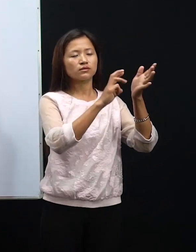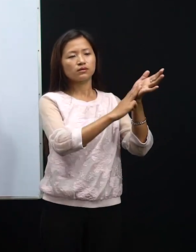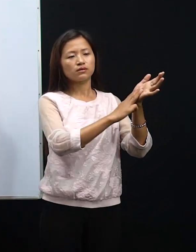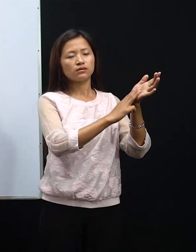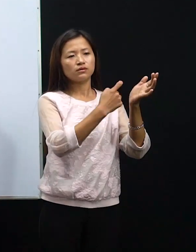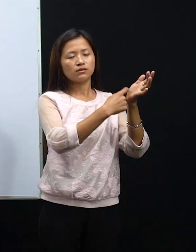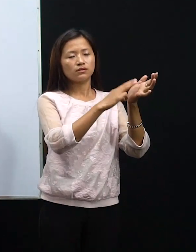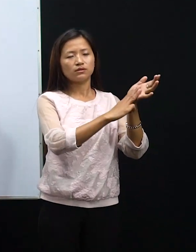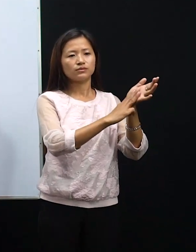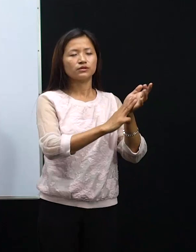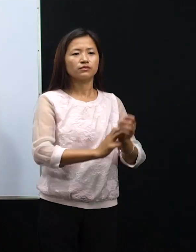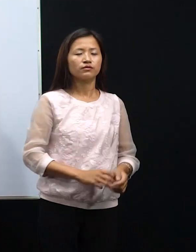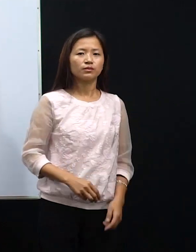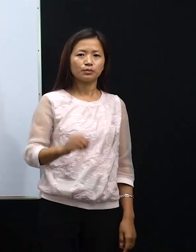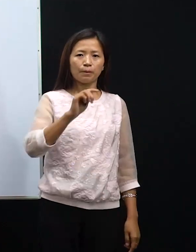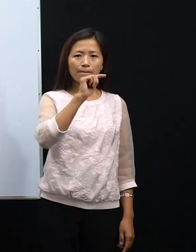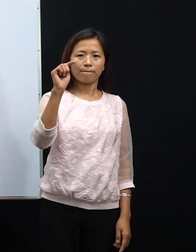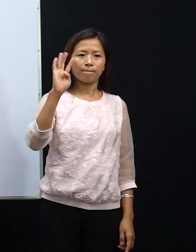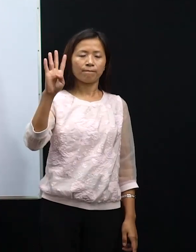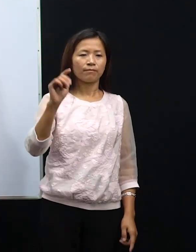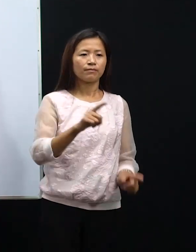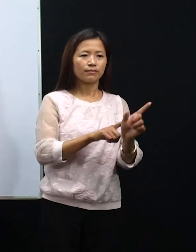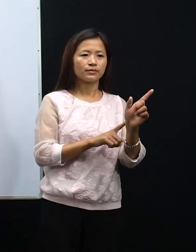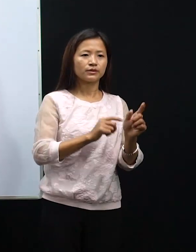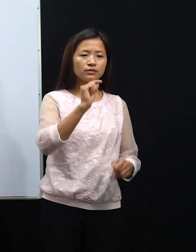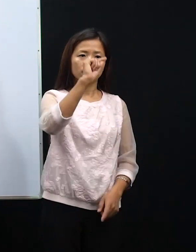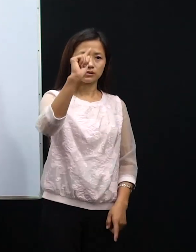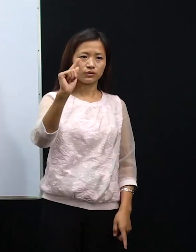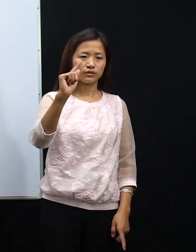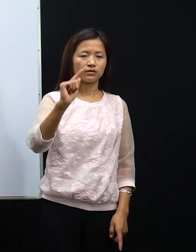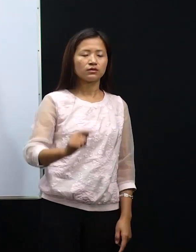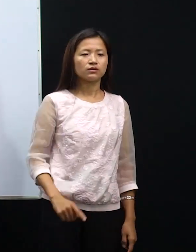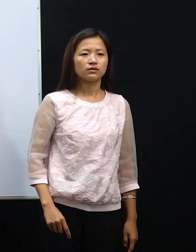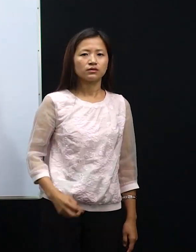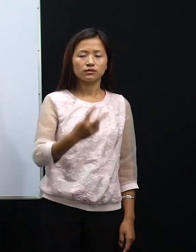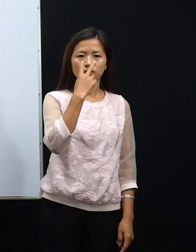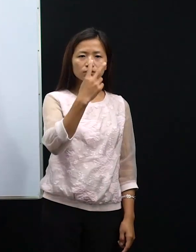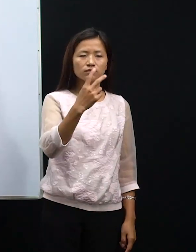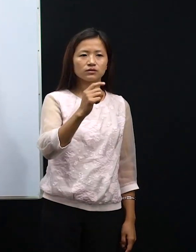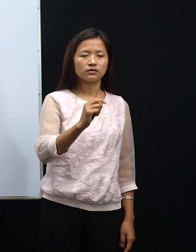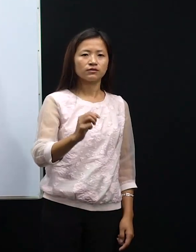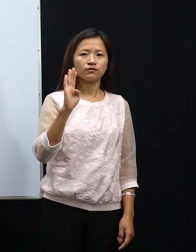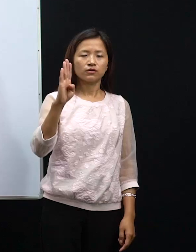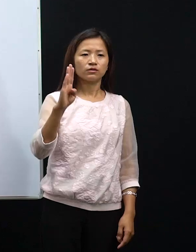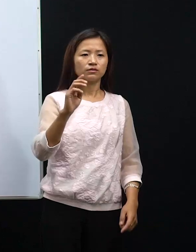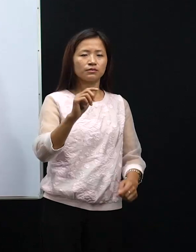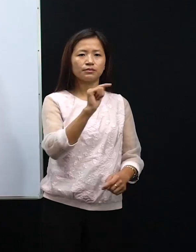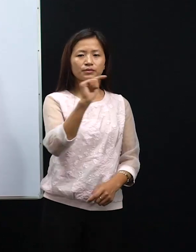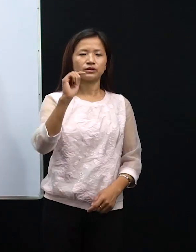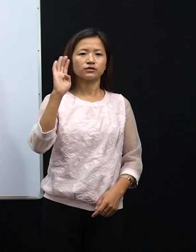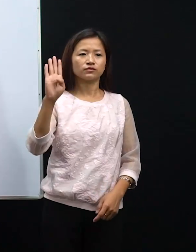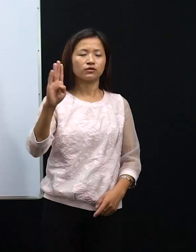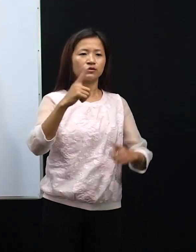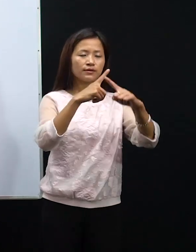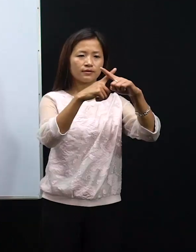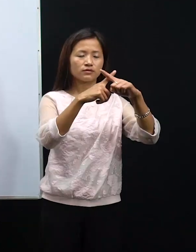expression, 4 minus 4y squared. But in the second expression, we can see minus 4x. That means they are not like